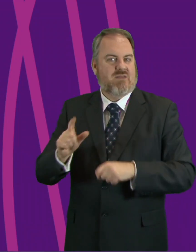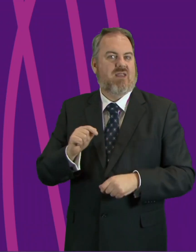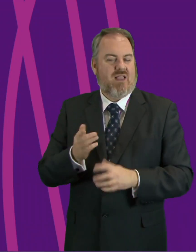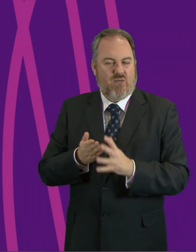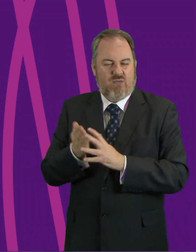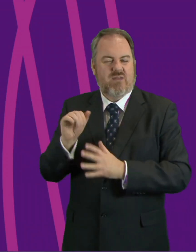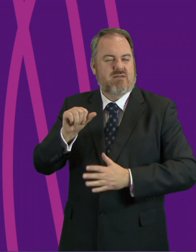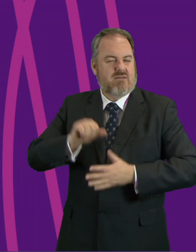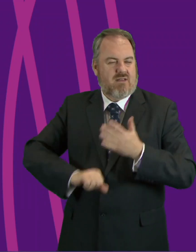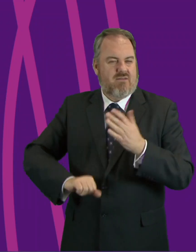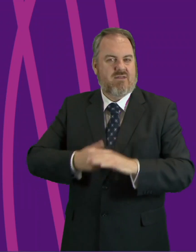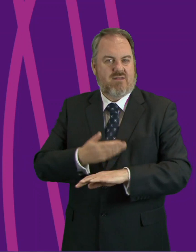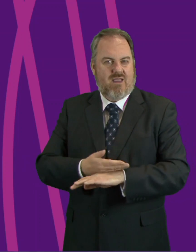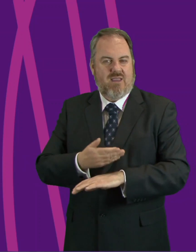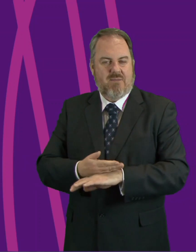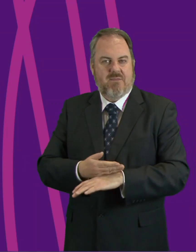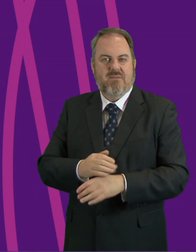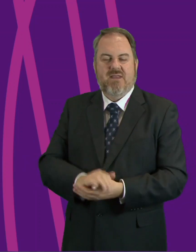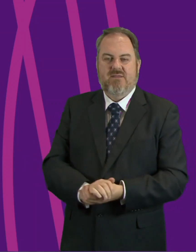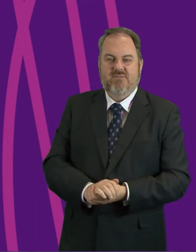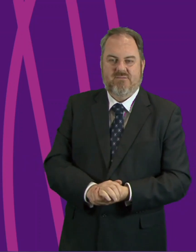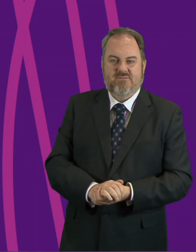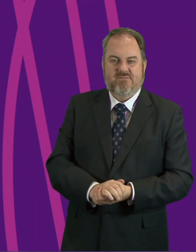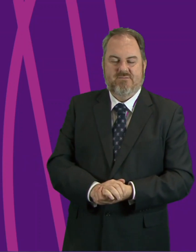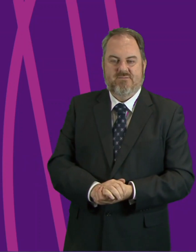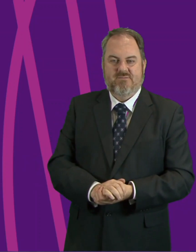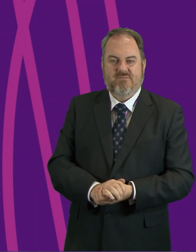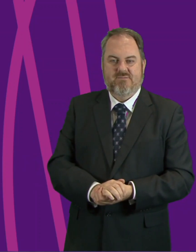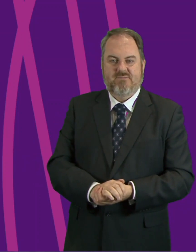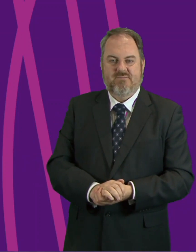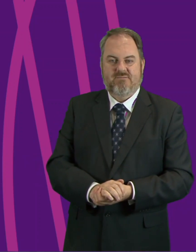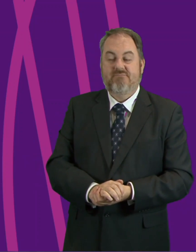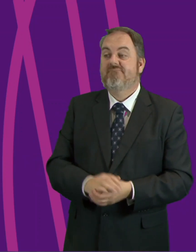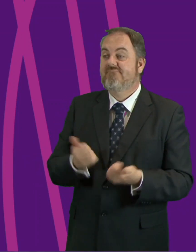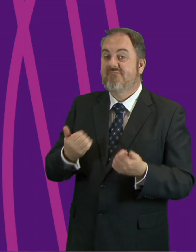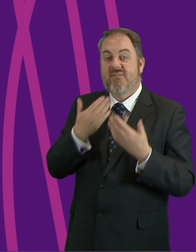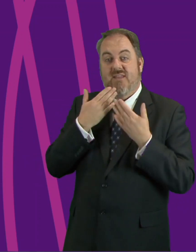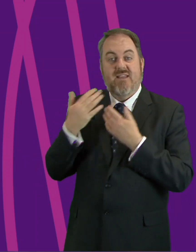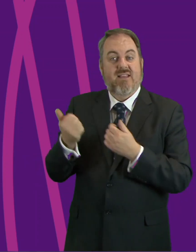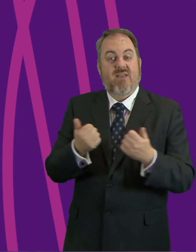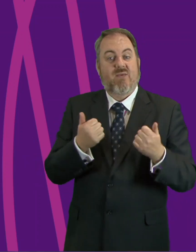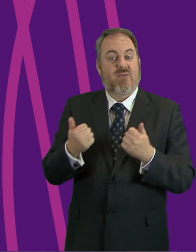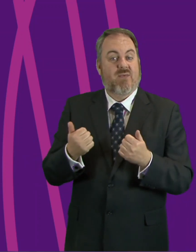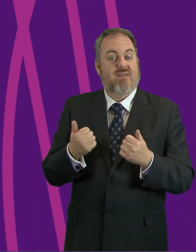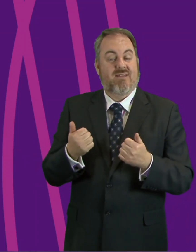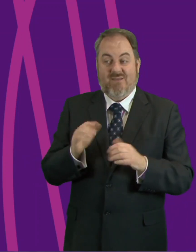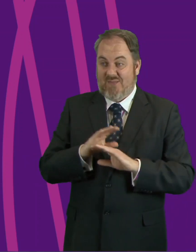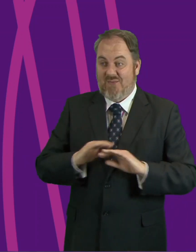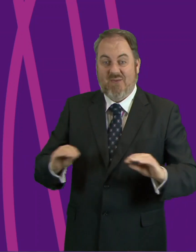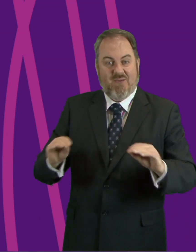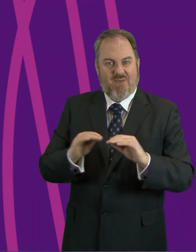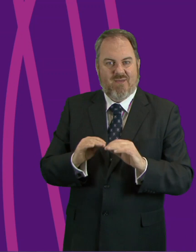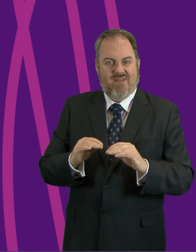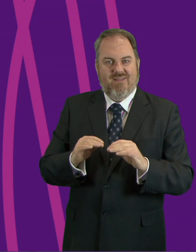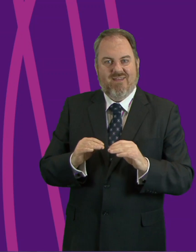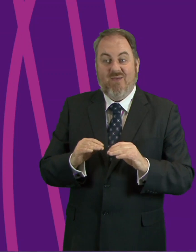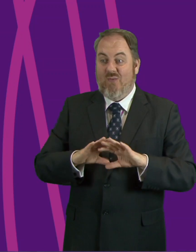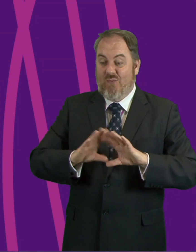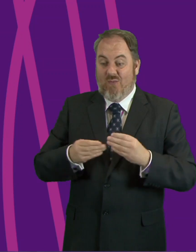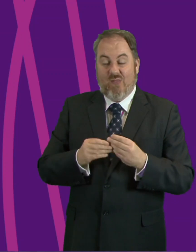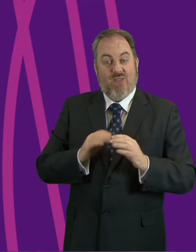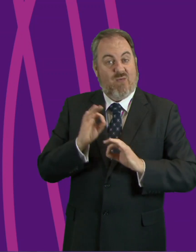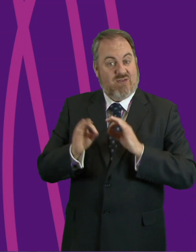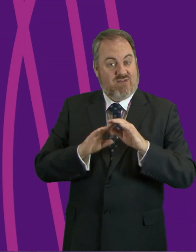and as we come out of this period. Thank you very much. Members, we're pleased to hear that. Exhaust all our questions. Thank